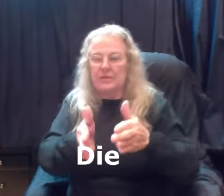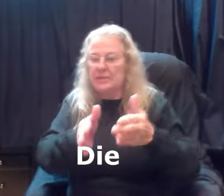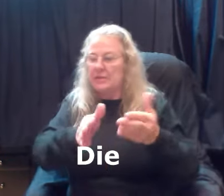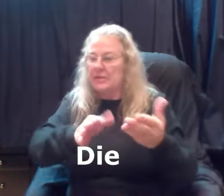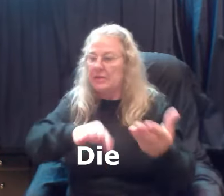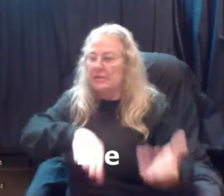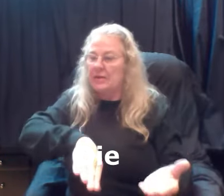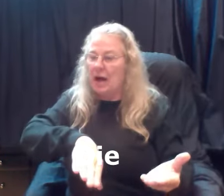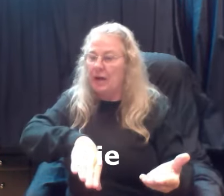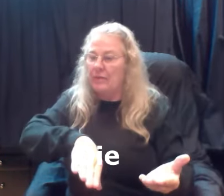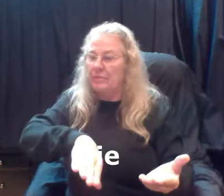Died.